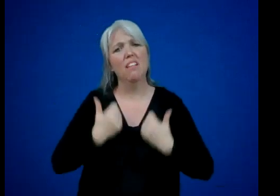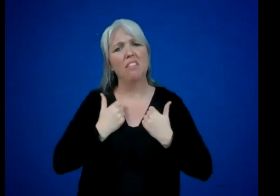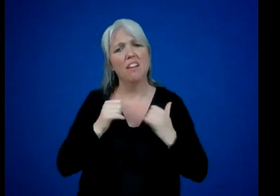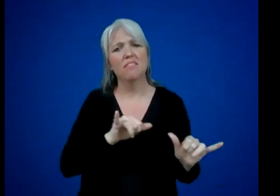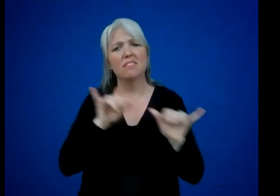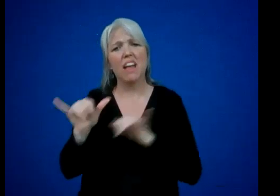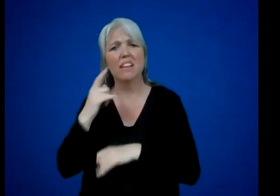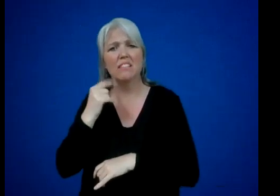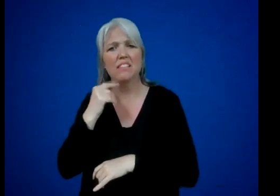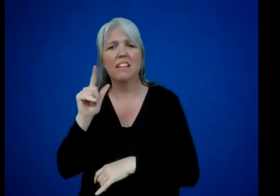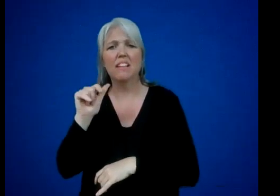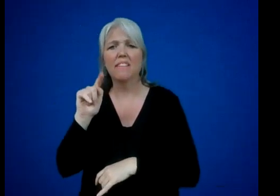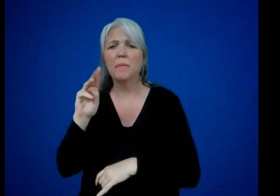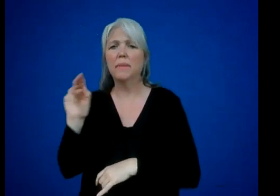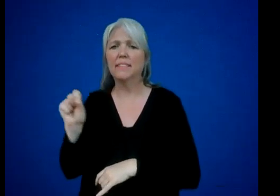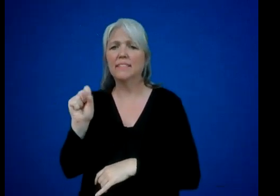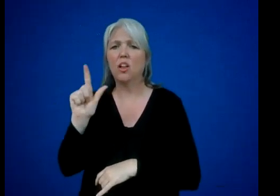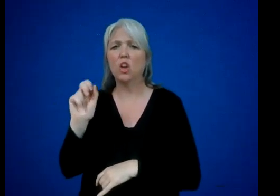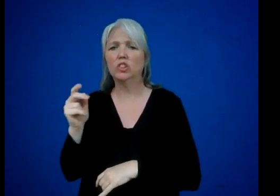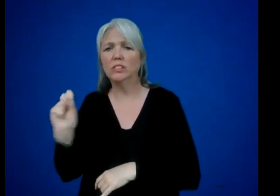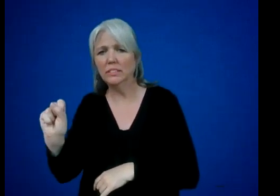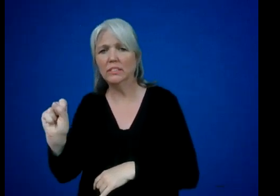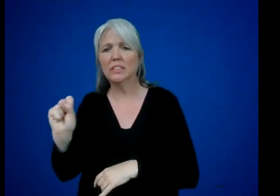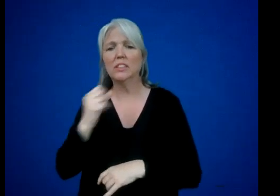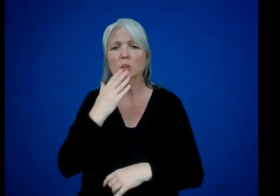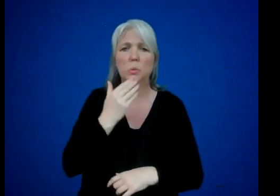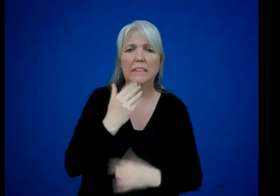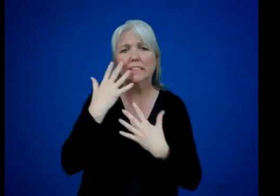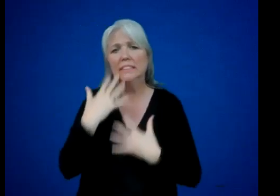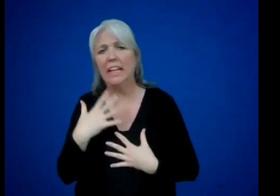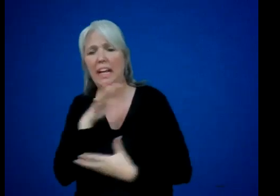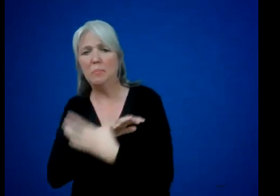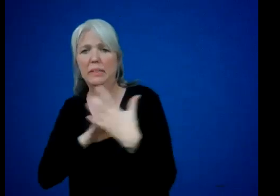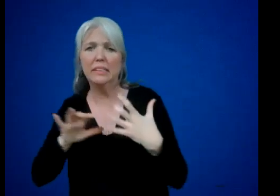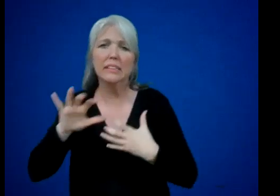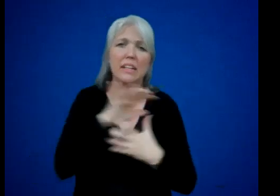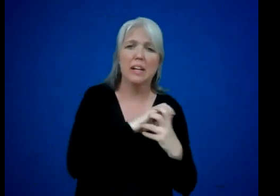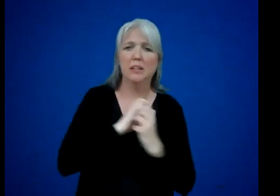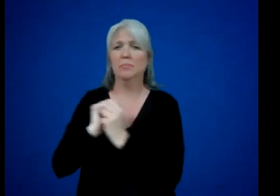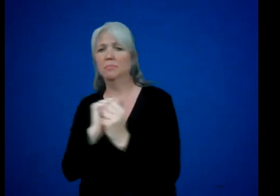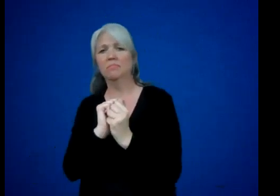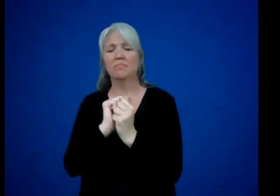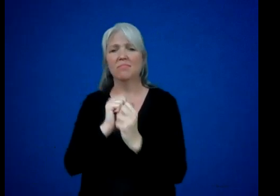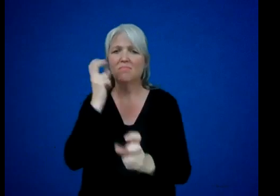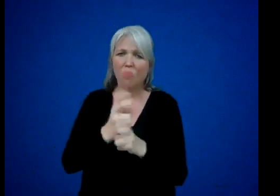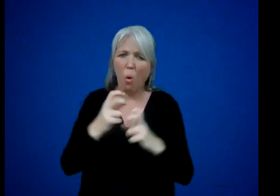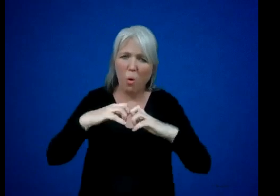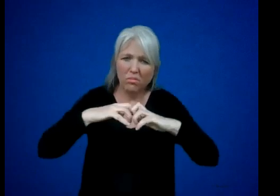lozenge, how the sweet and the sad were all mixed up together, and how hard it was to separate them